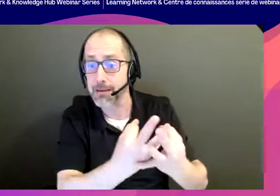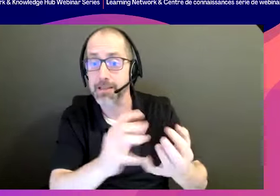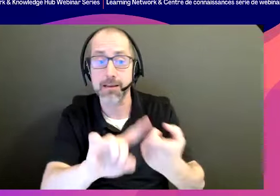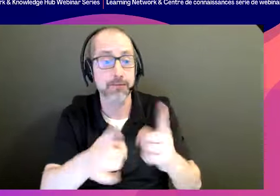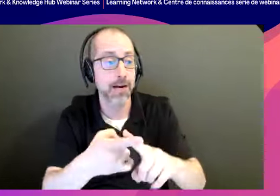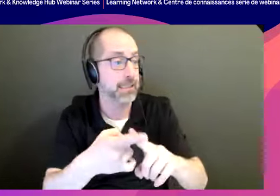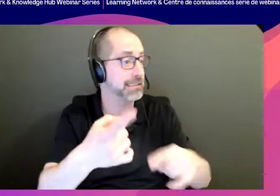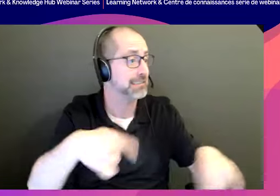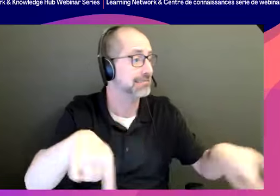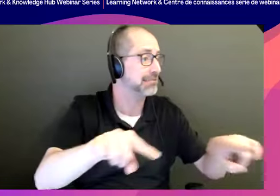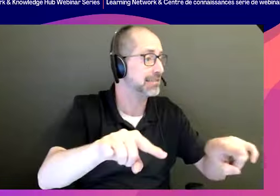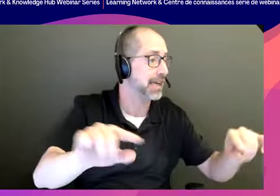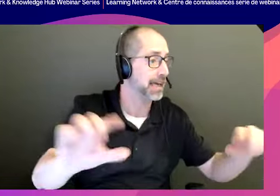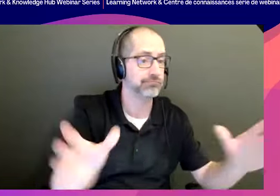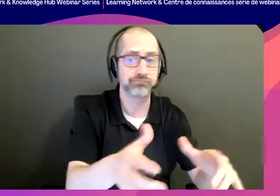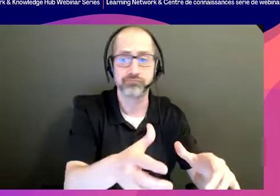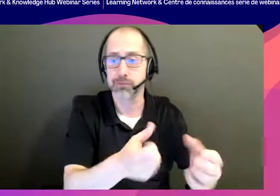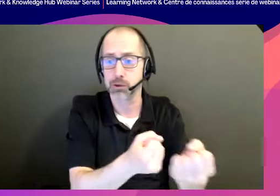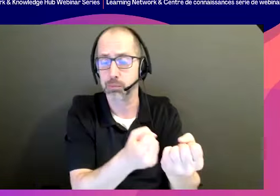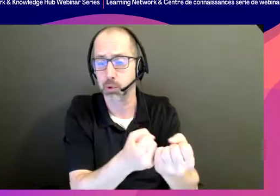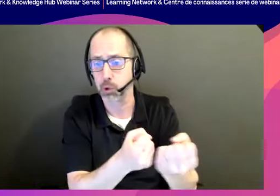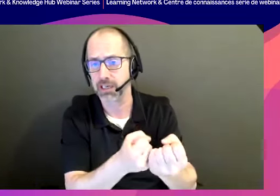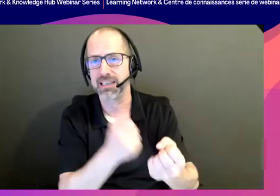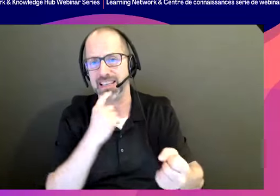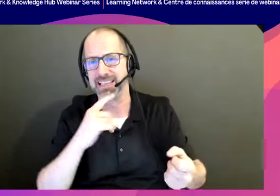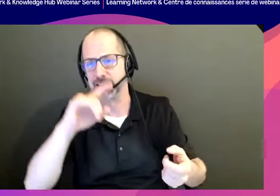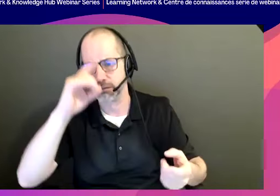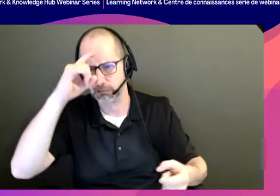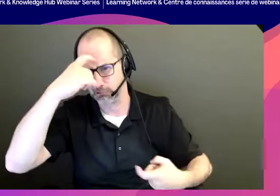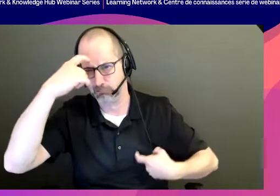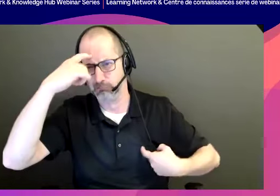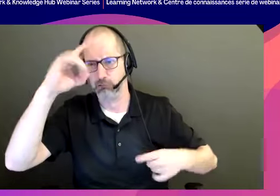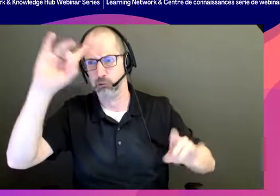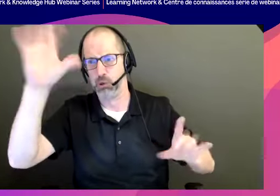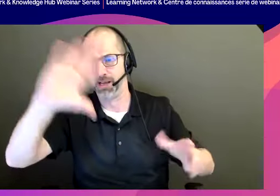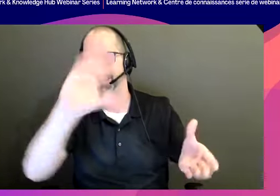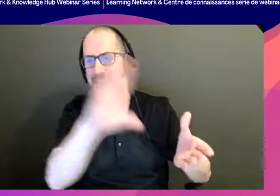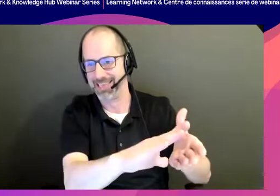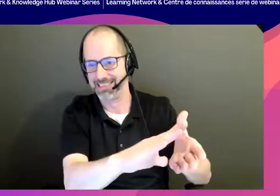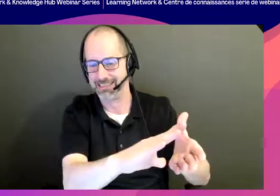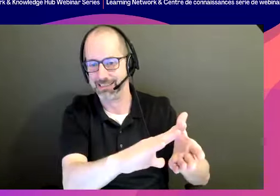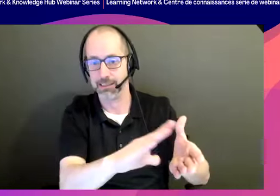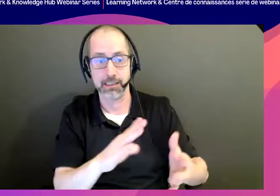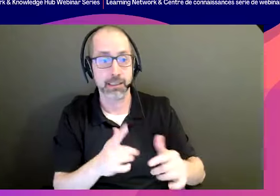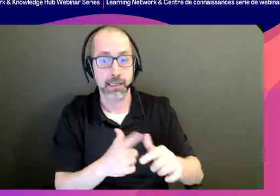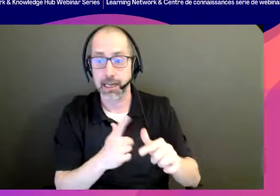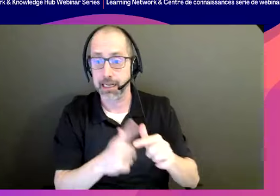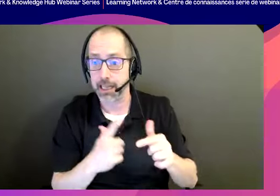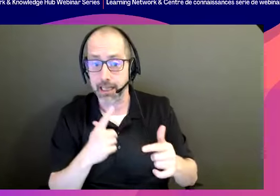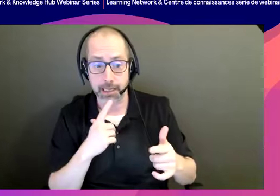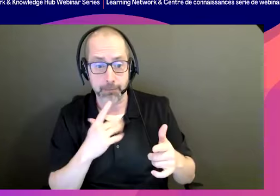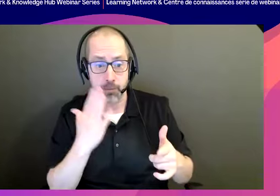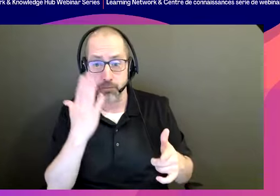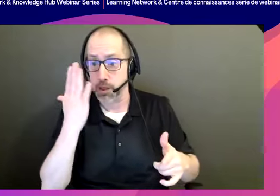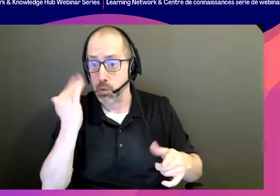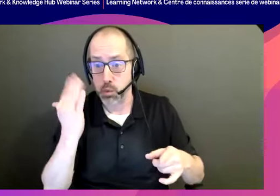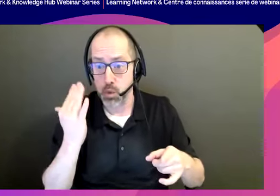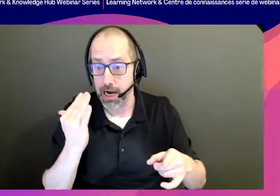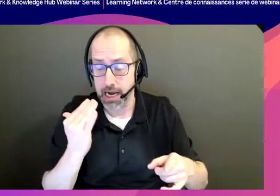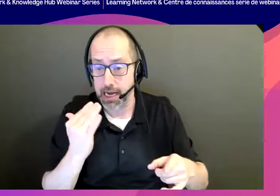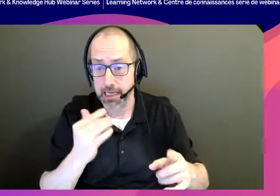for the family. Be more curious about why he might have breached and get to know the family. There could be